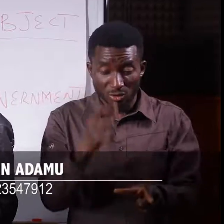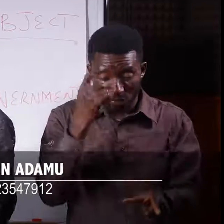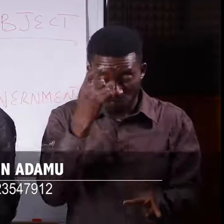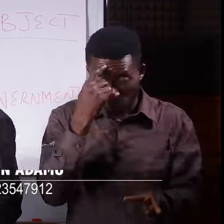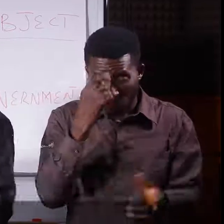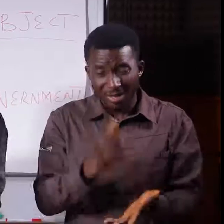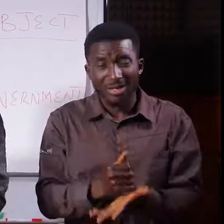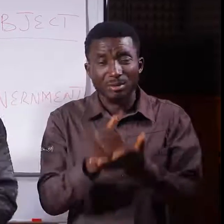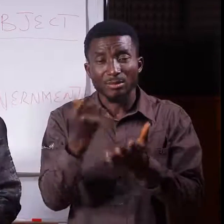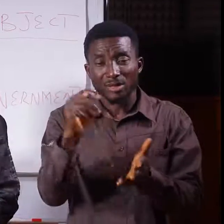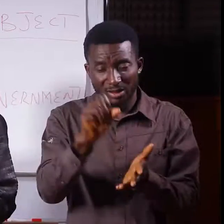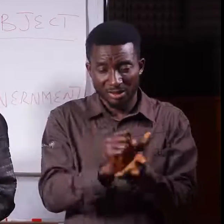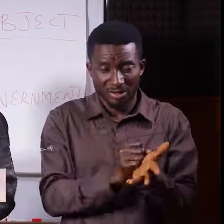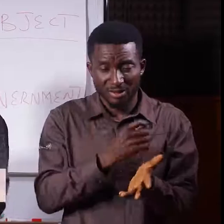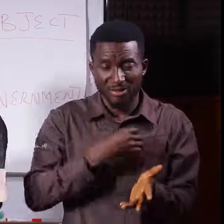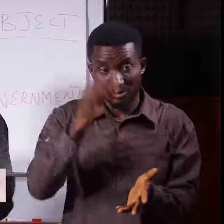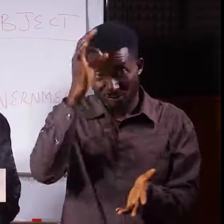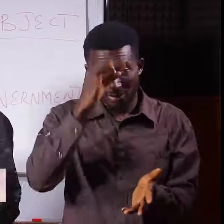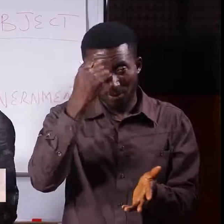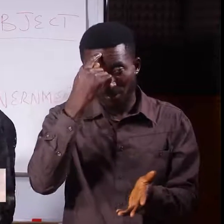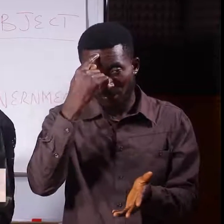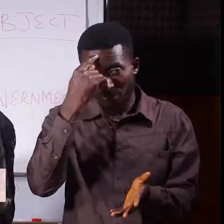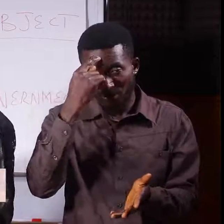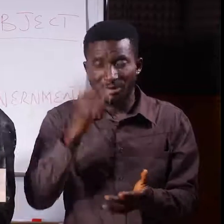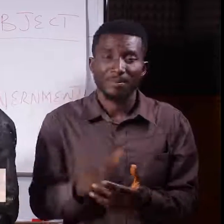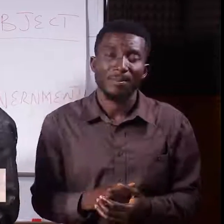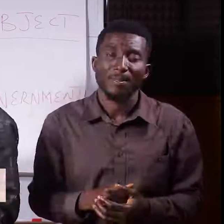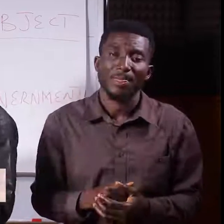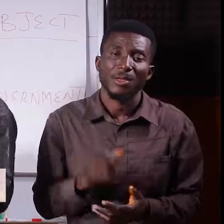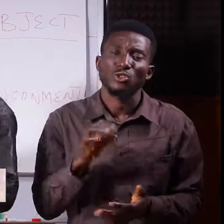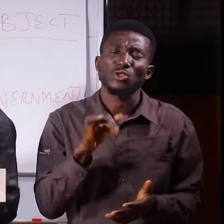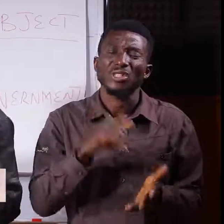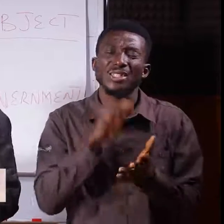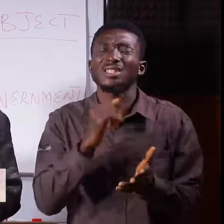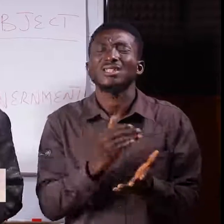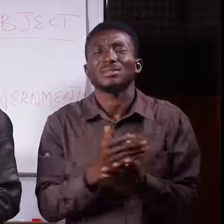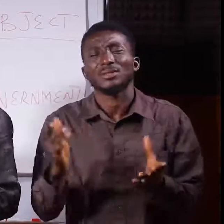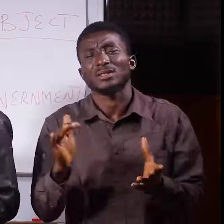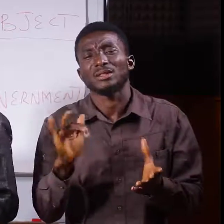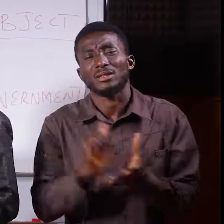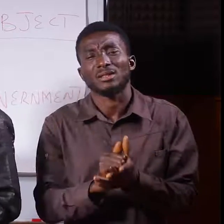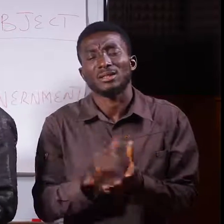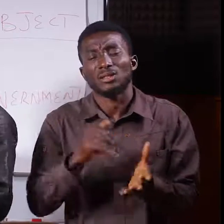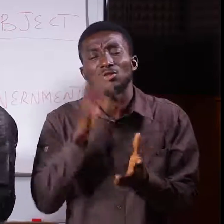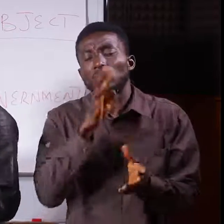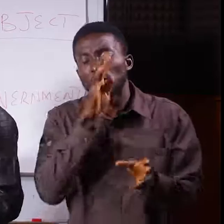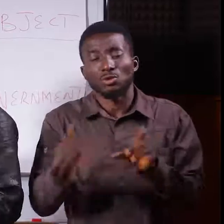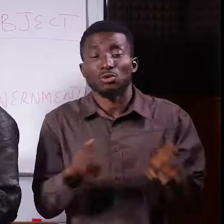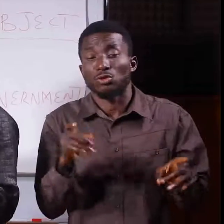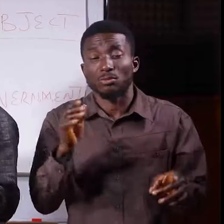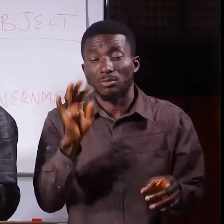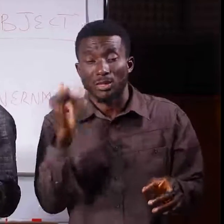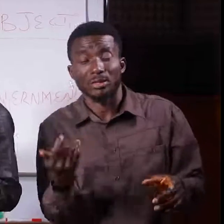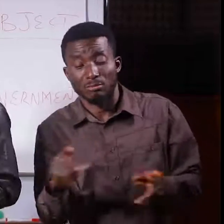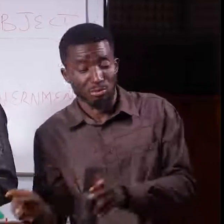government. So community development in the local government is something that is expected to be done by the people in